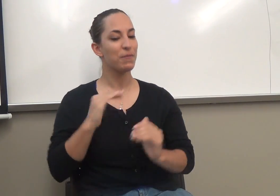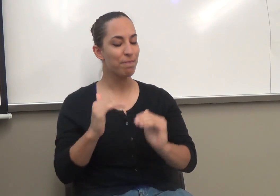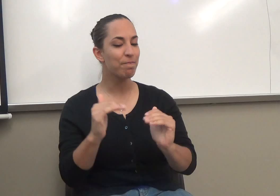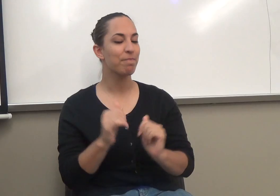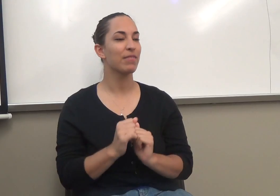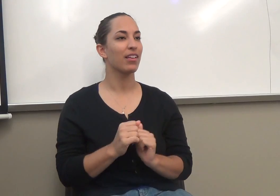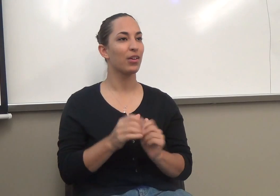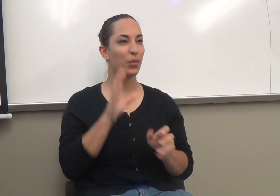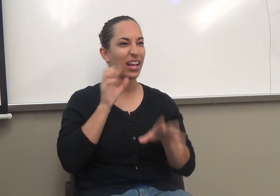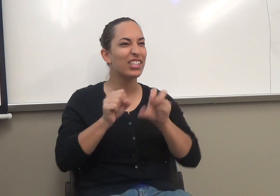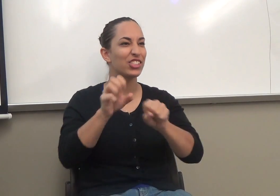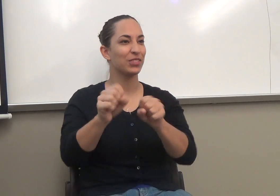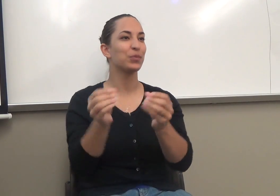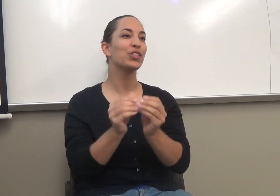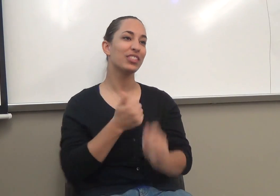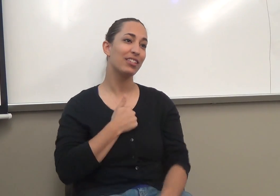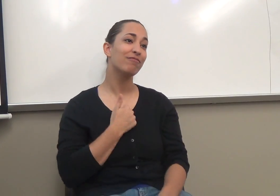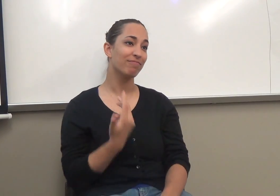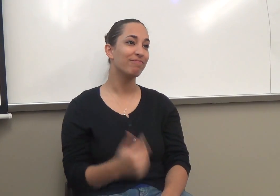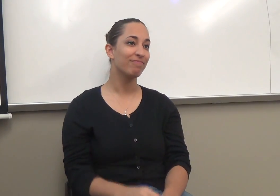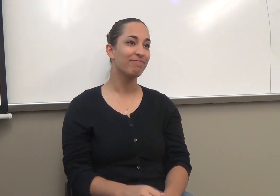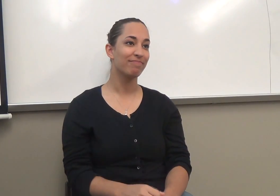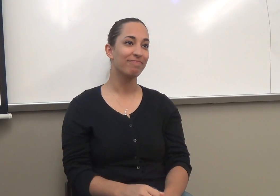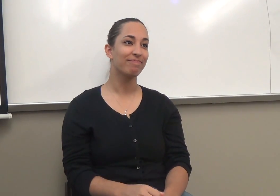Okay, so this is